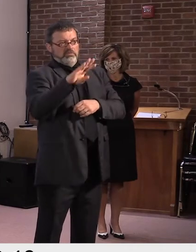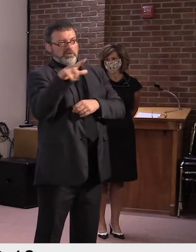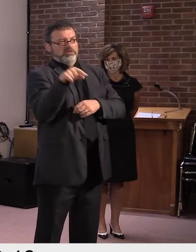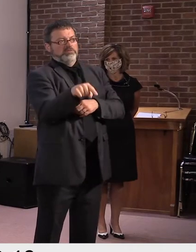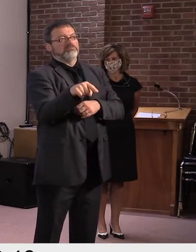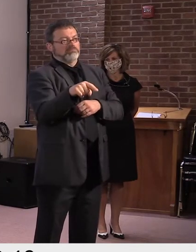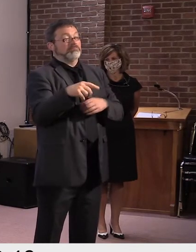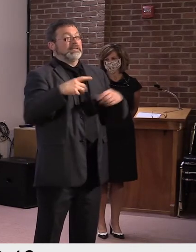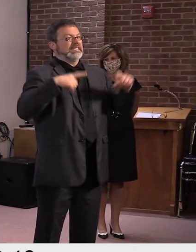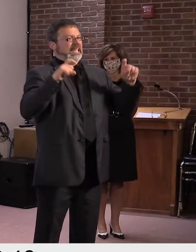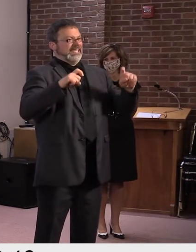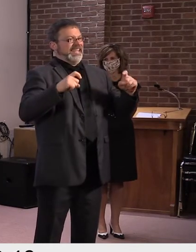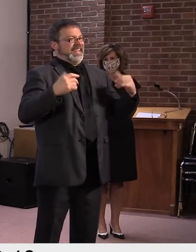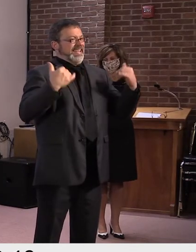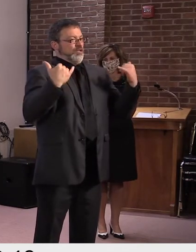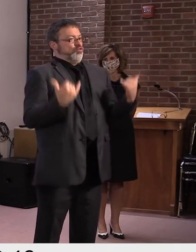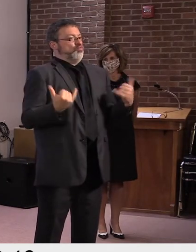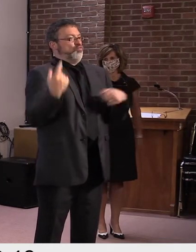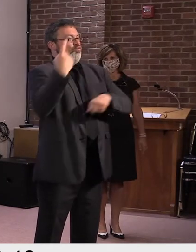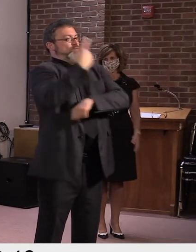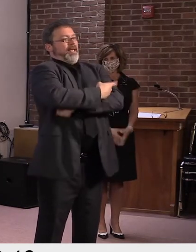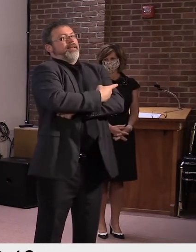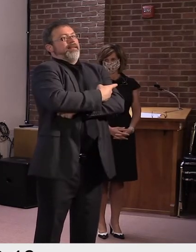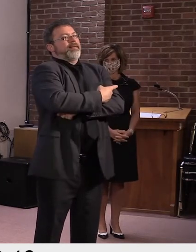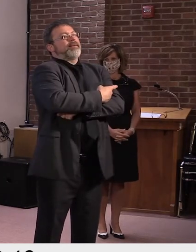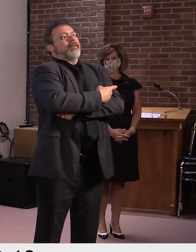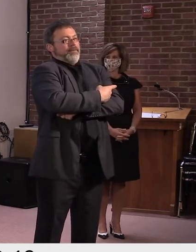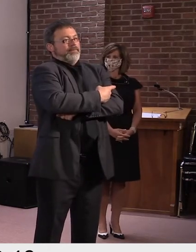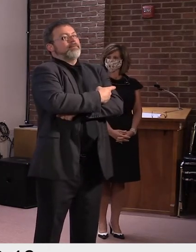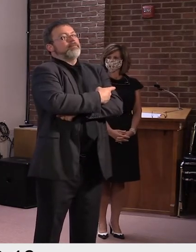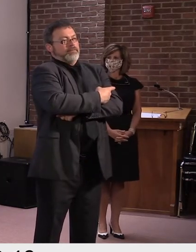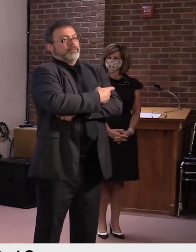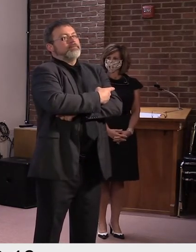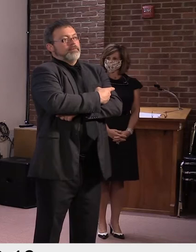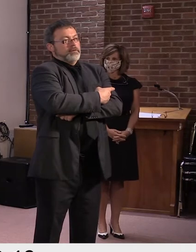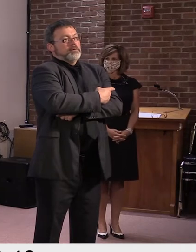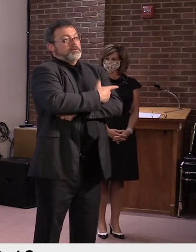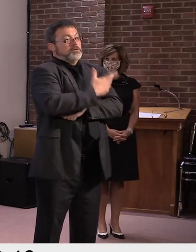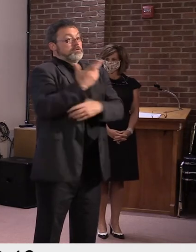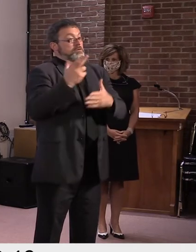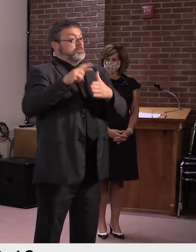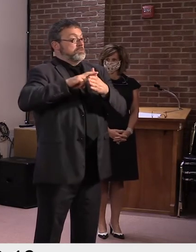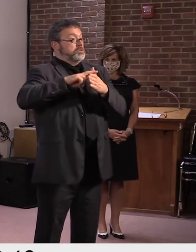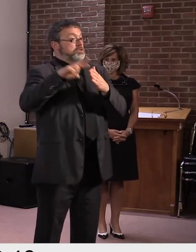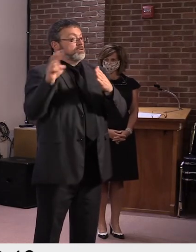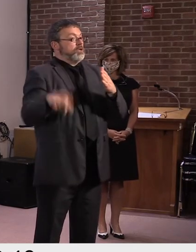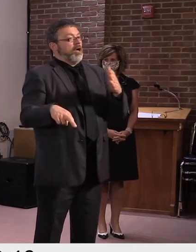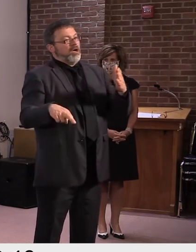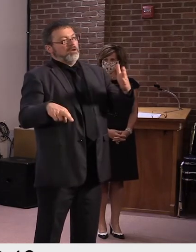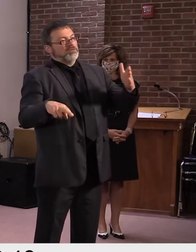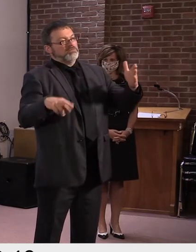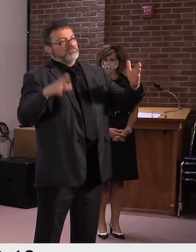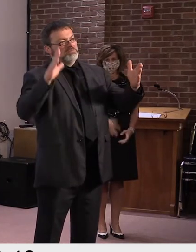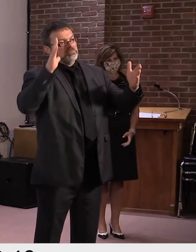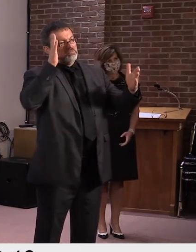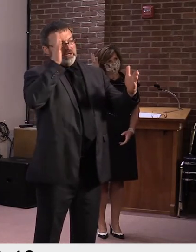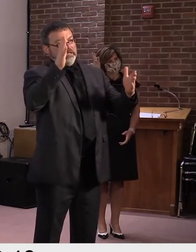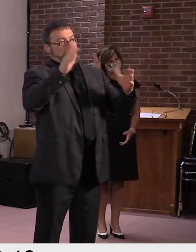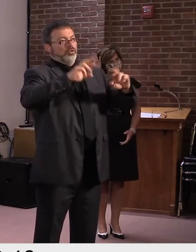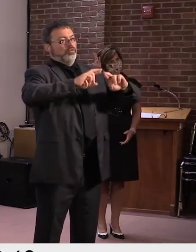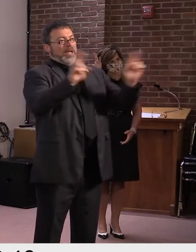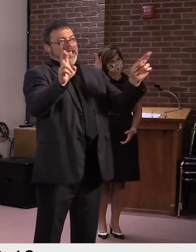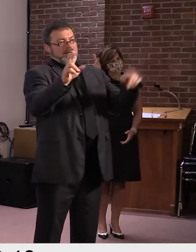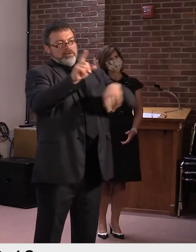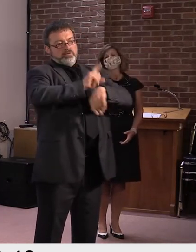today. I think we'll have most of the results in by 1 o'clock. They'll run through the lab tonight. We'll have the